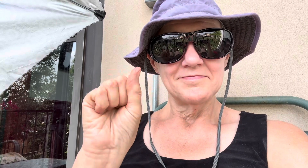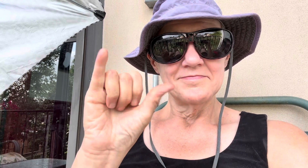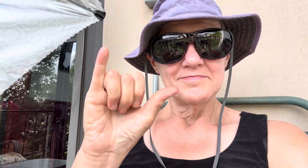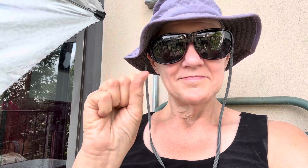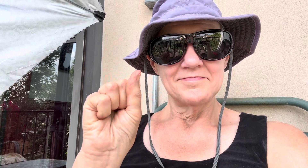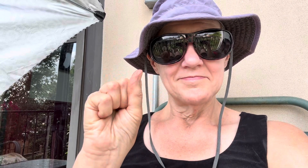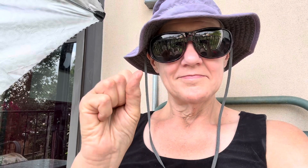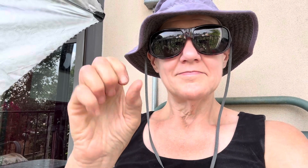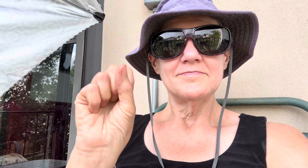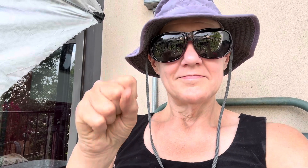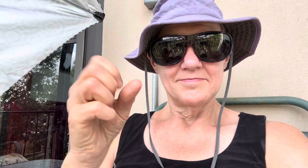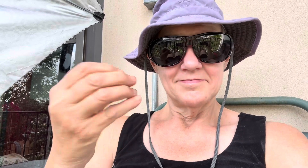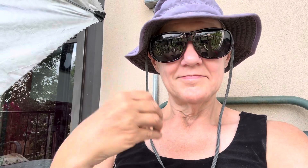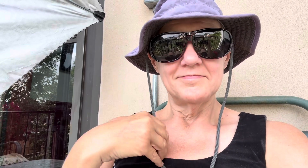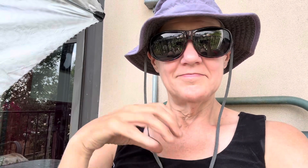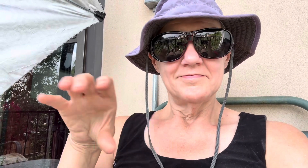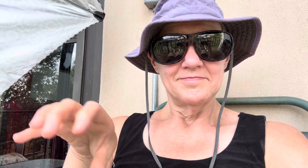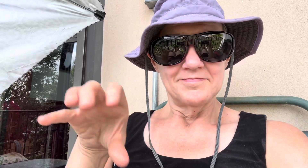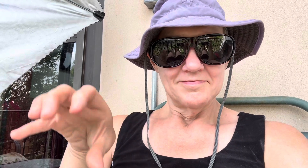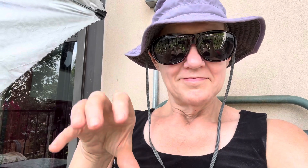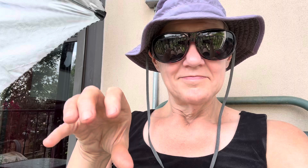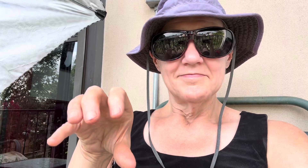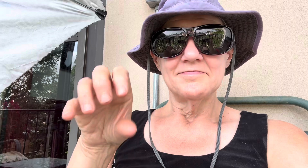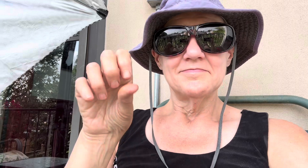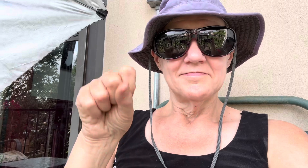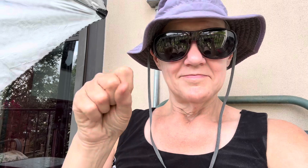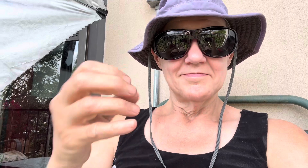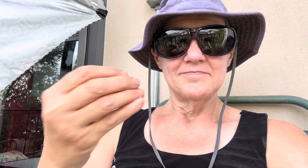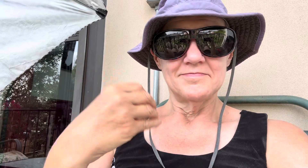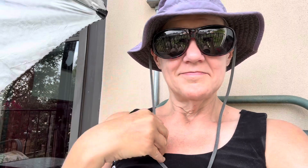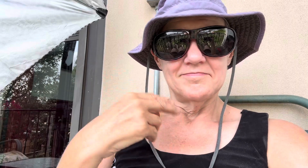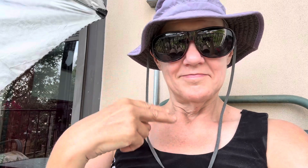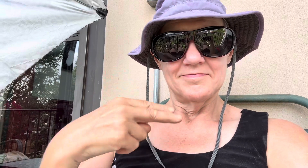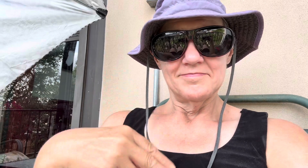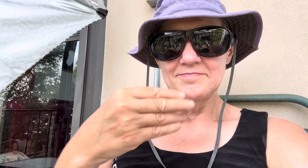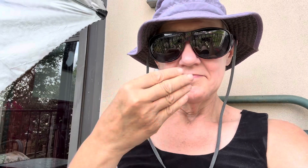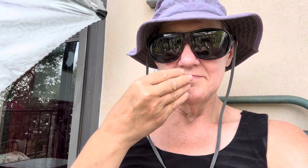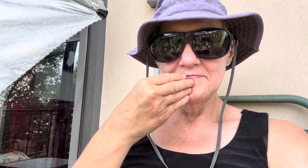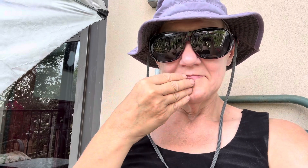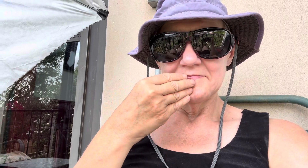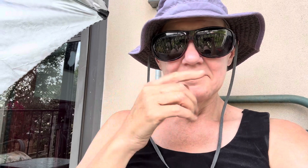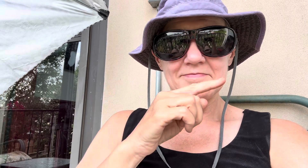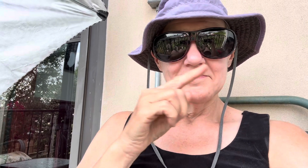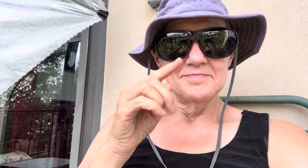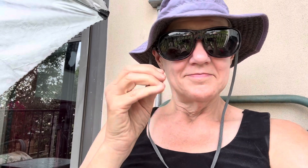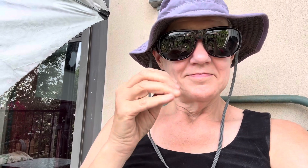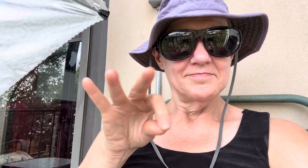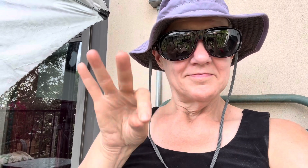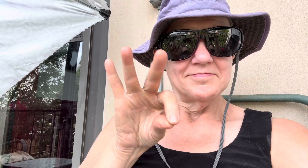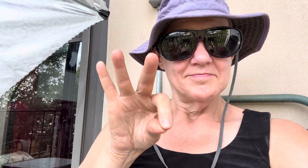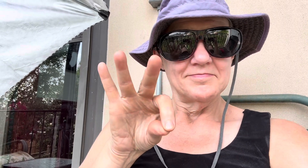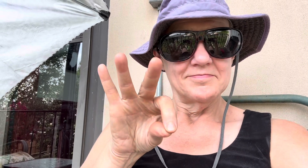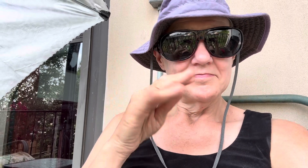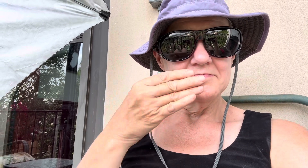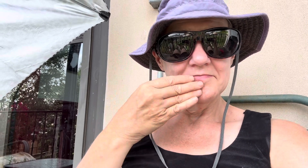food, but more importantly, it's good for my mental health. It gives me a